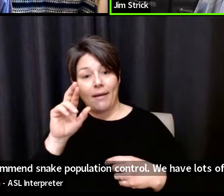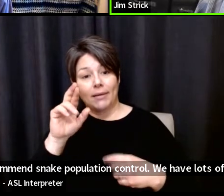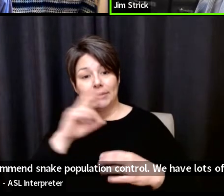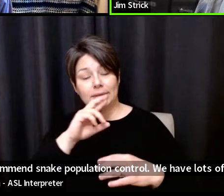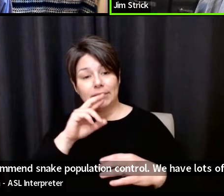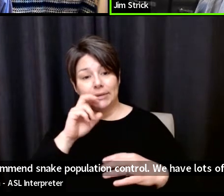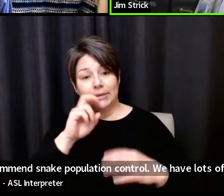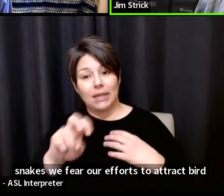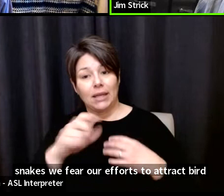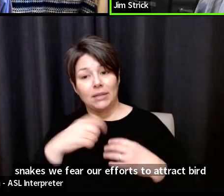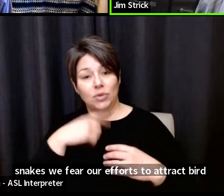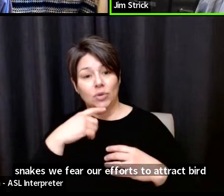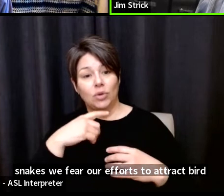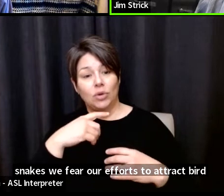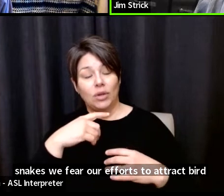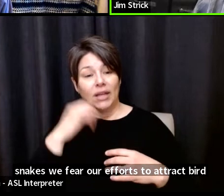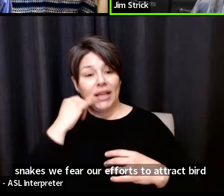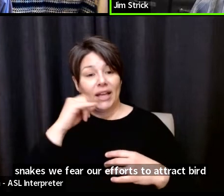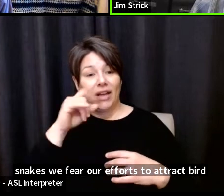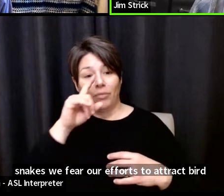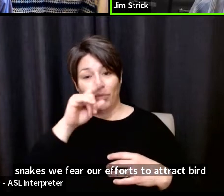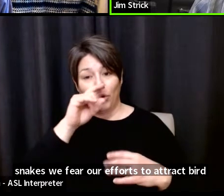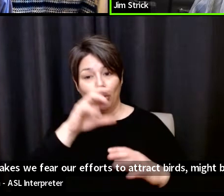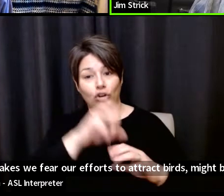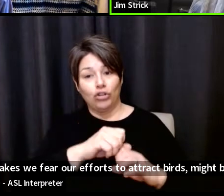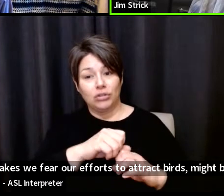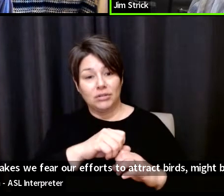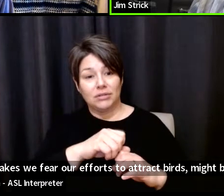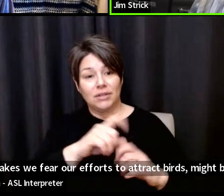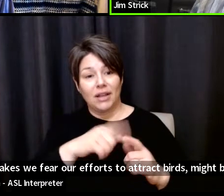to attract birds might be leading them to their deaths.